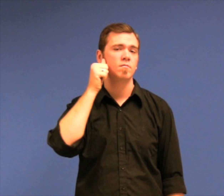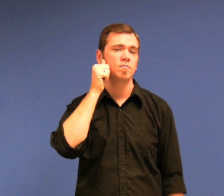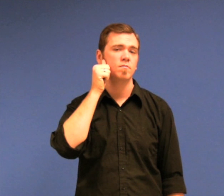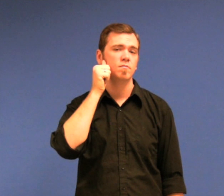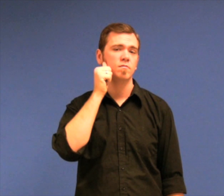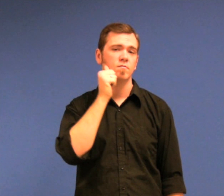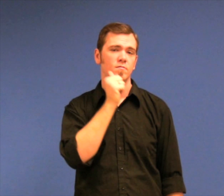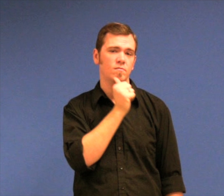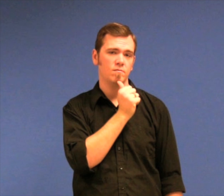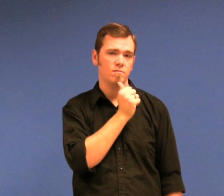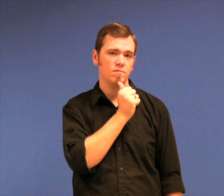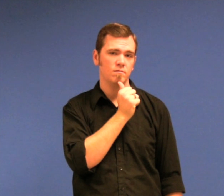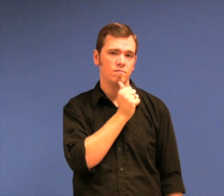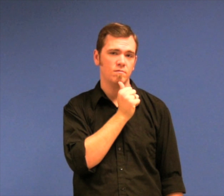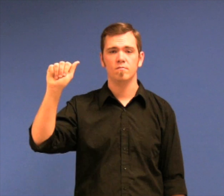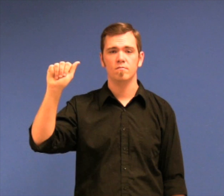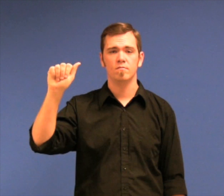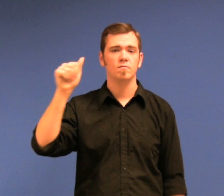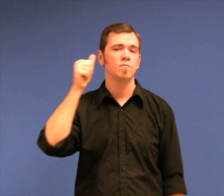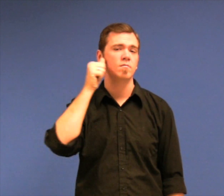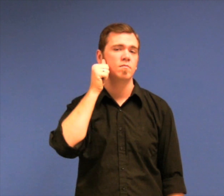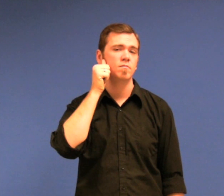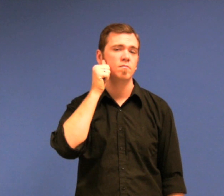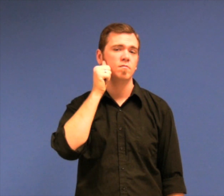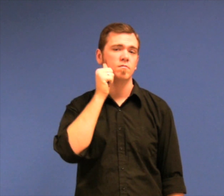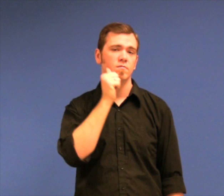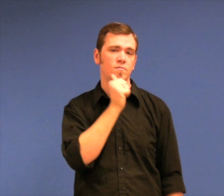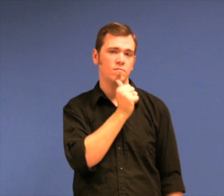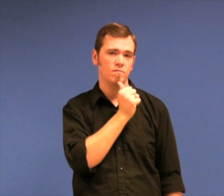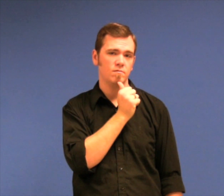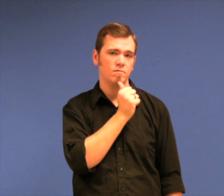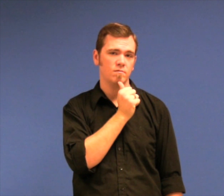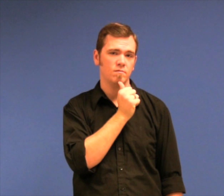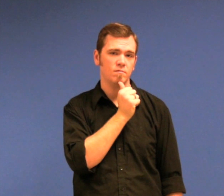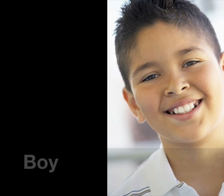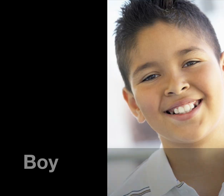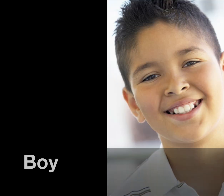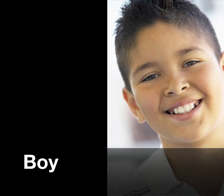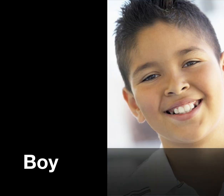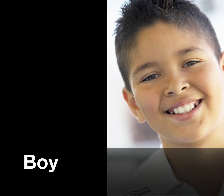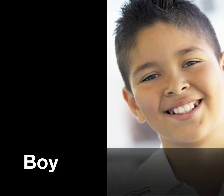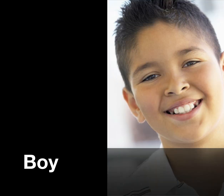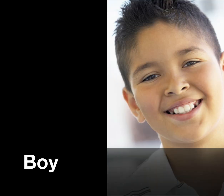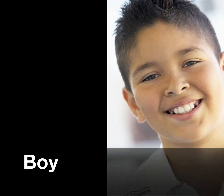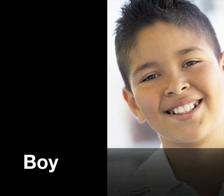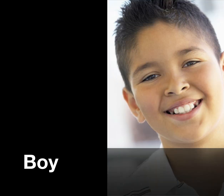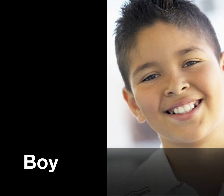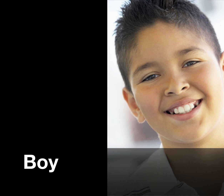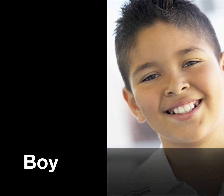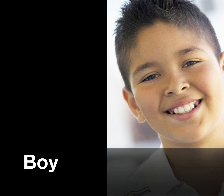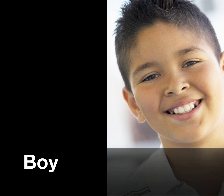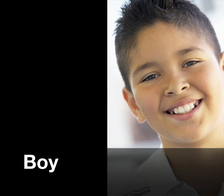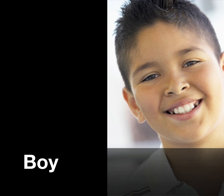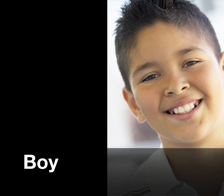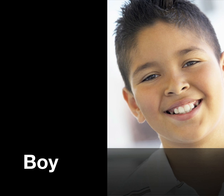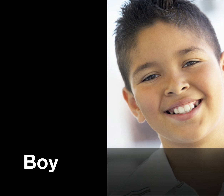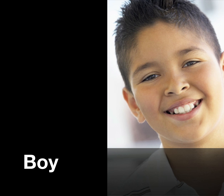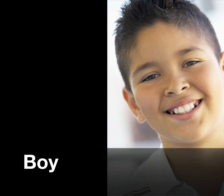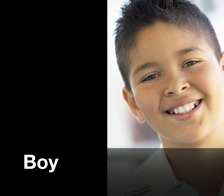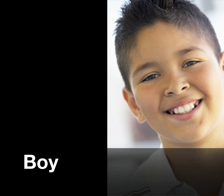on the lower half of your face, just like woman, and it's girl. It draws the line of the bonnet. Alright, now we have the sign for boy. Think of boys that wear